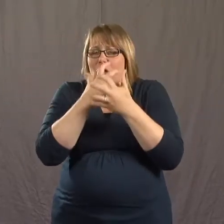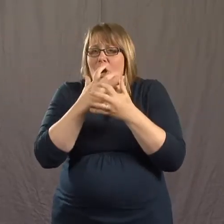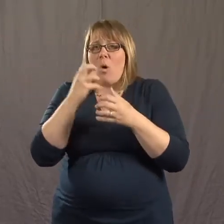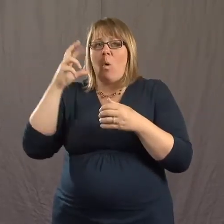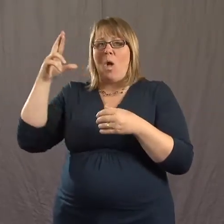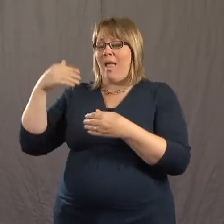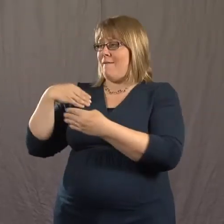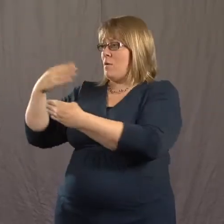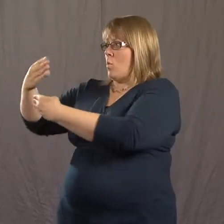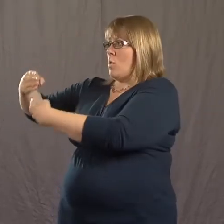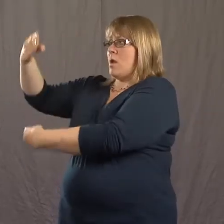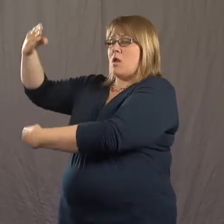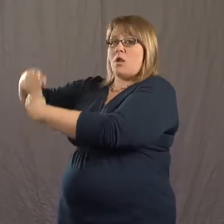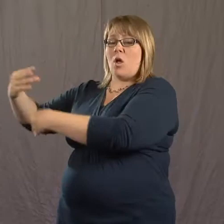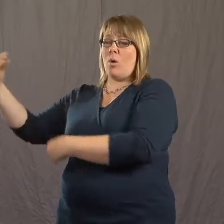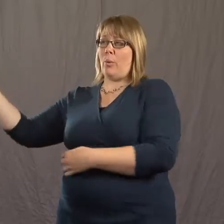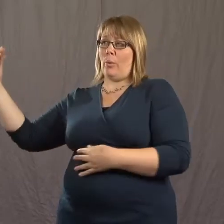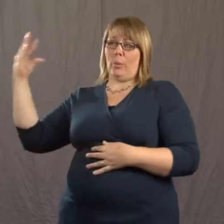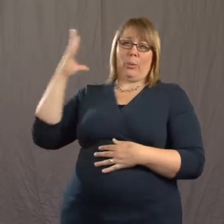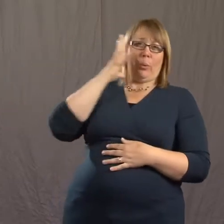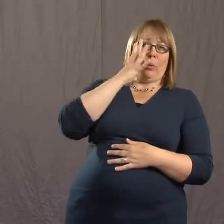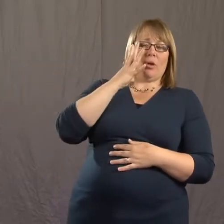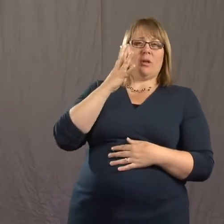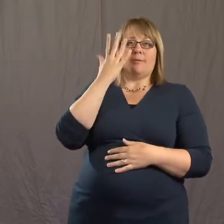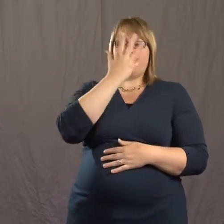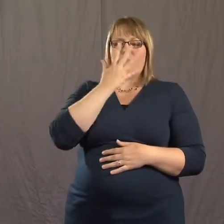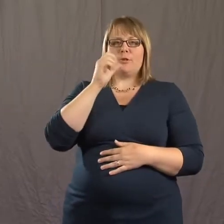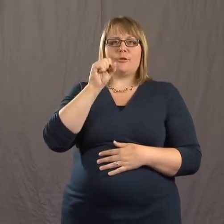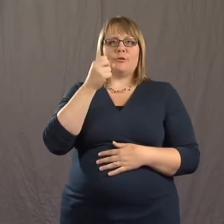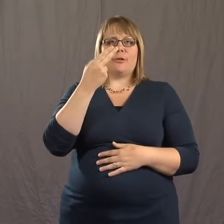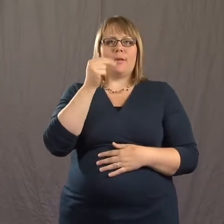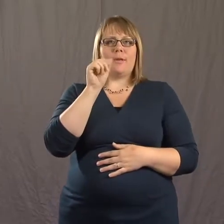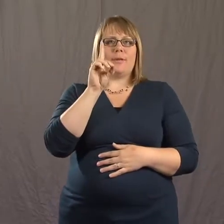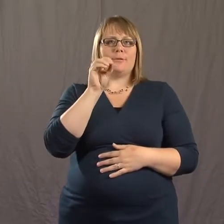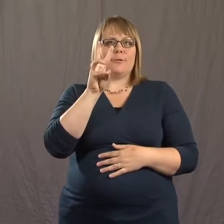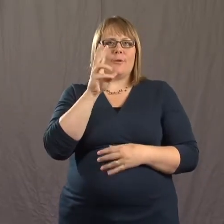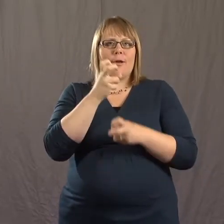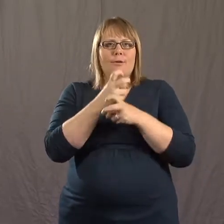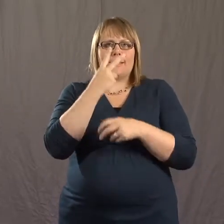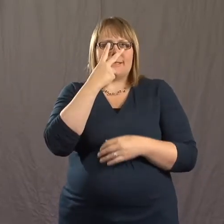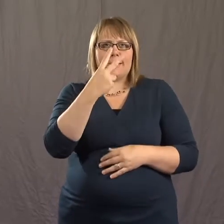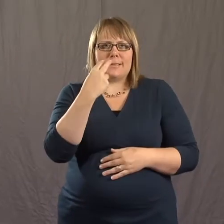dark. There may be external light coming through a window, creating shadows on the speaker as well.